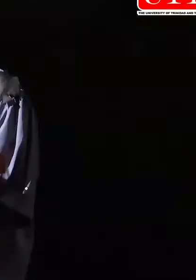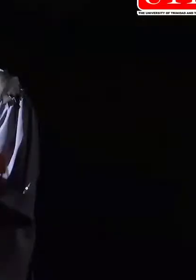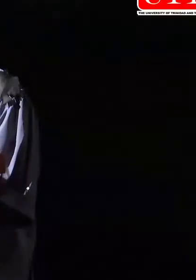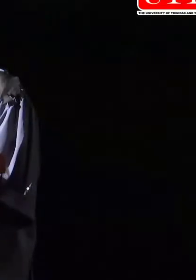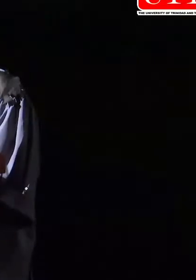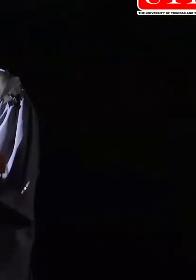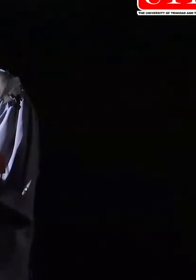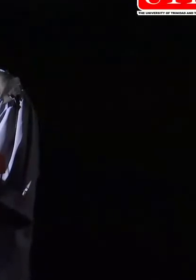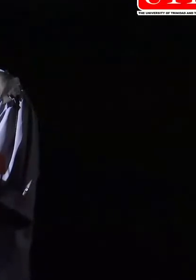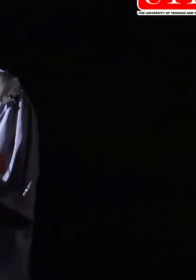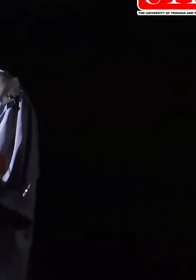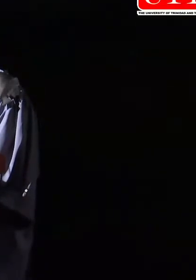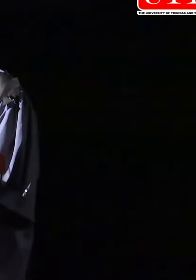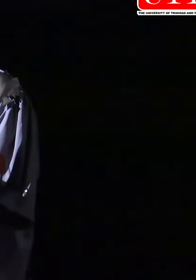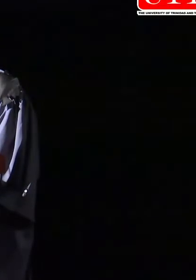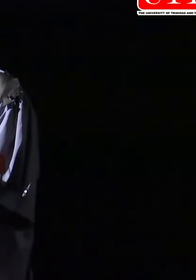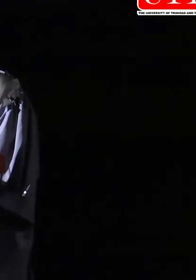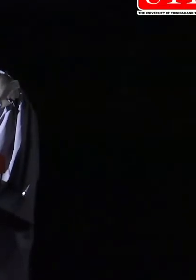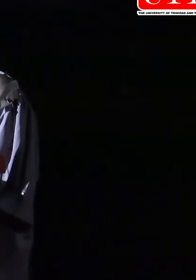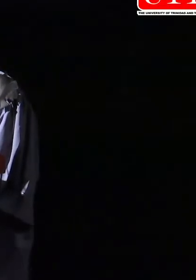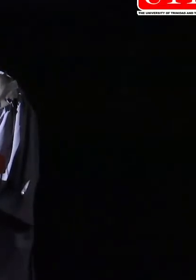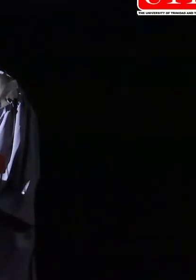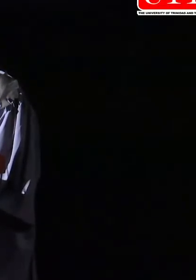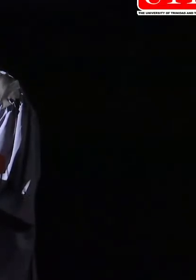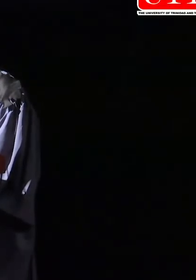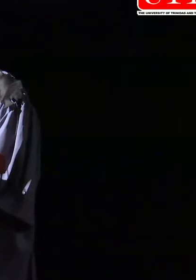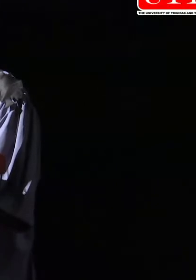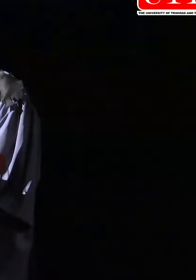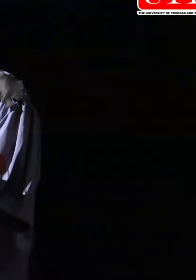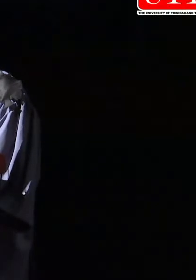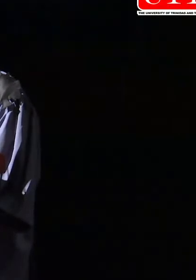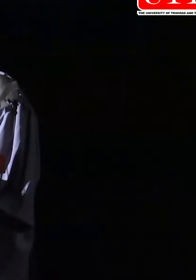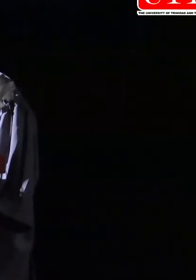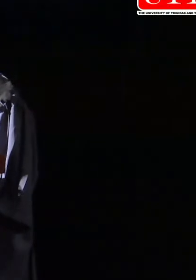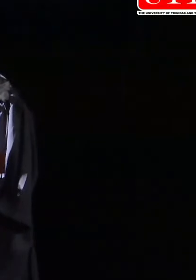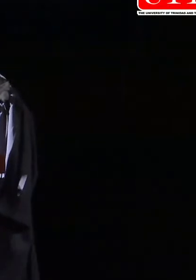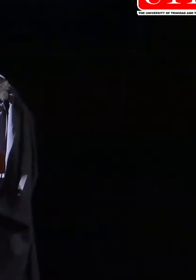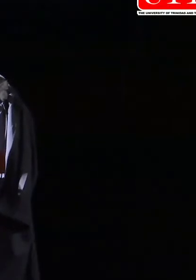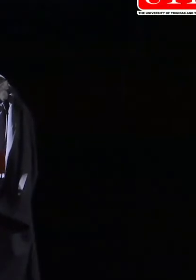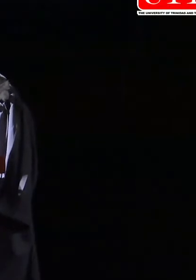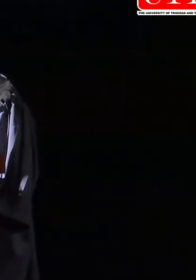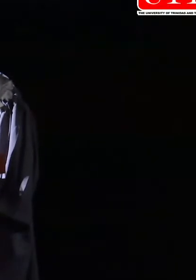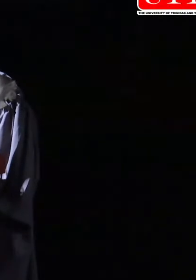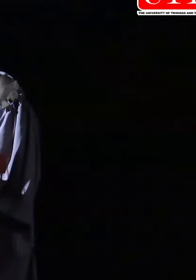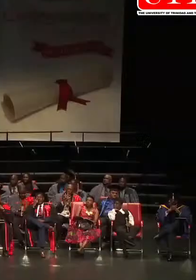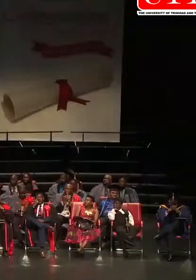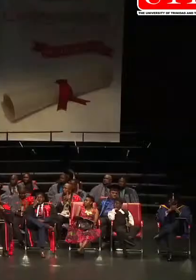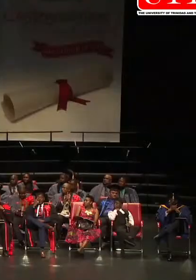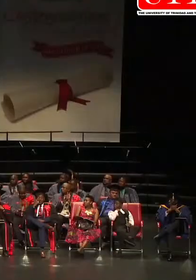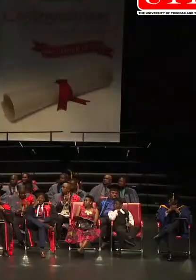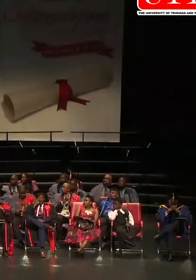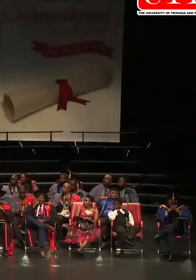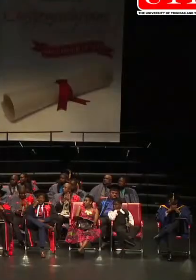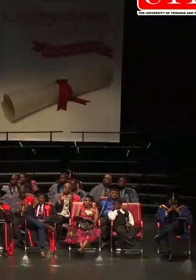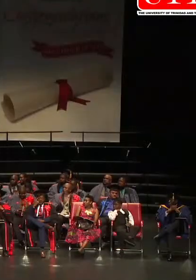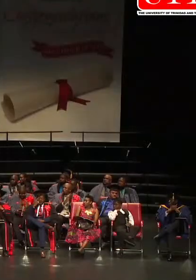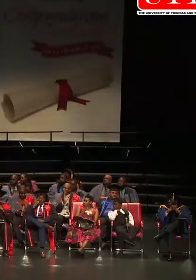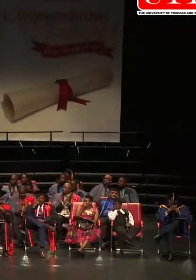Master of Science in Innovation, Manufacturing, Management and Entrepreneurship, Gamsan Junior Mohammed. Well